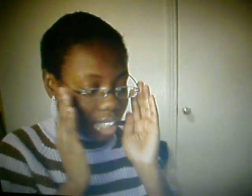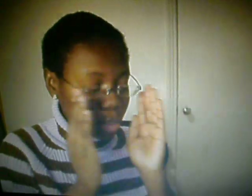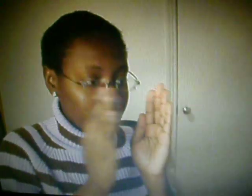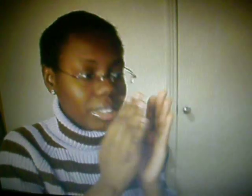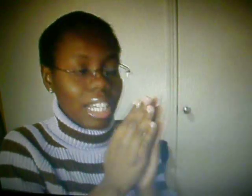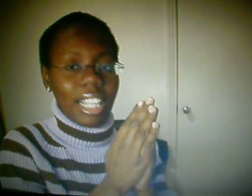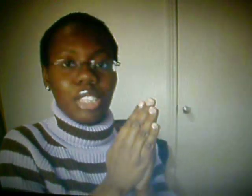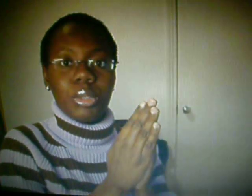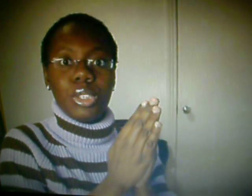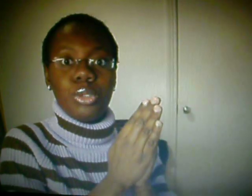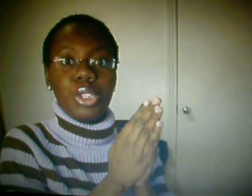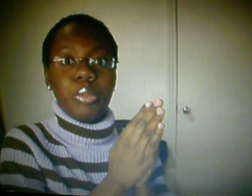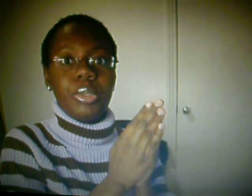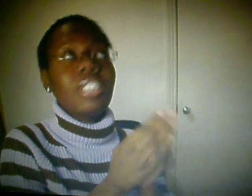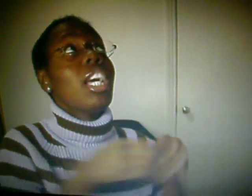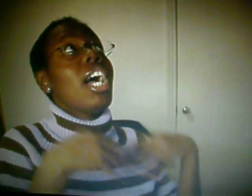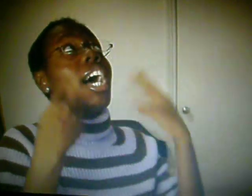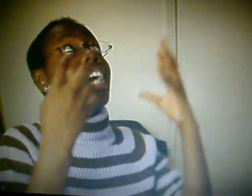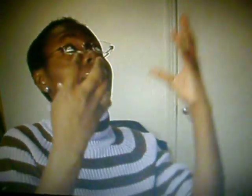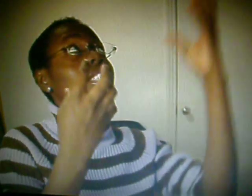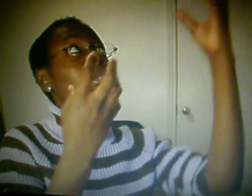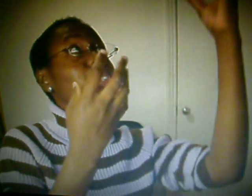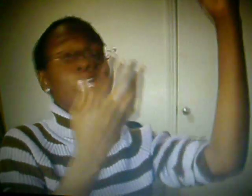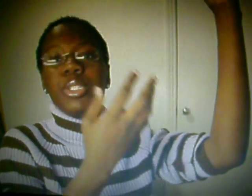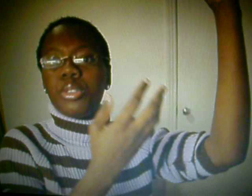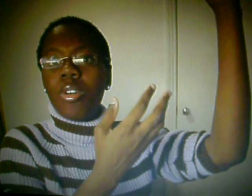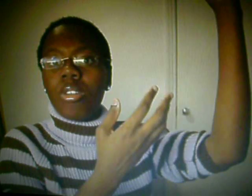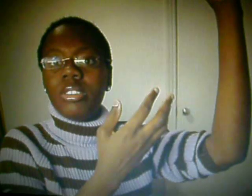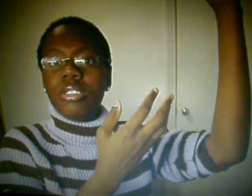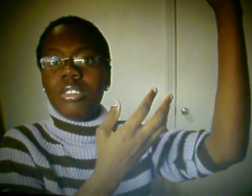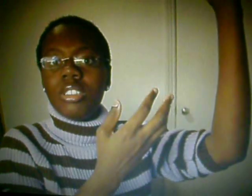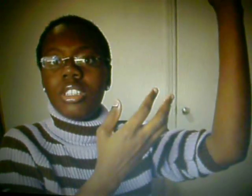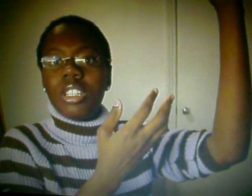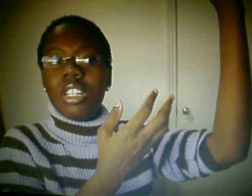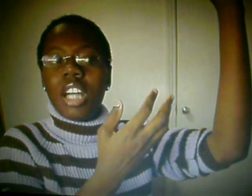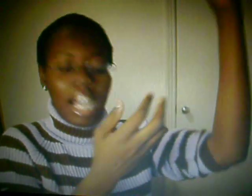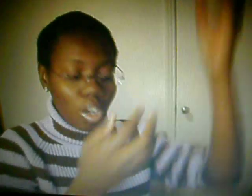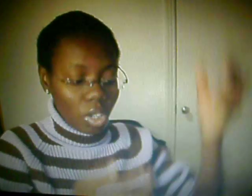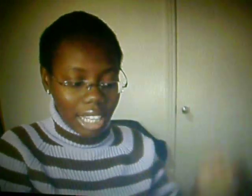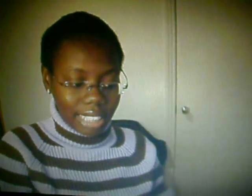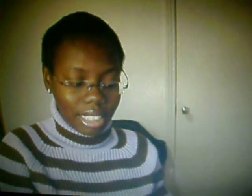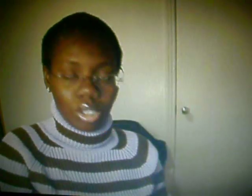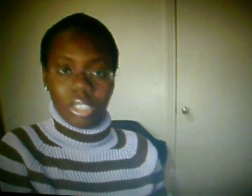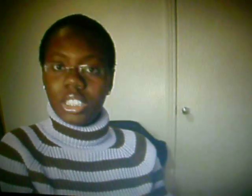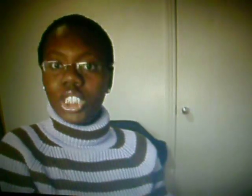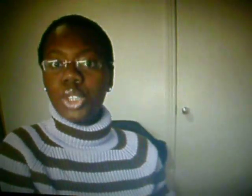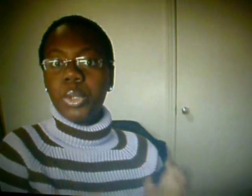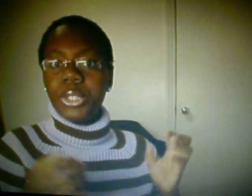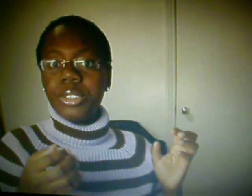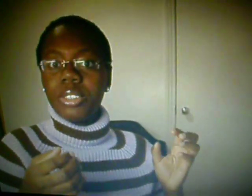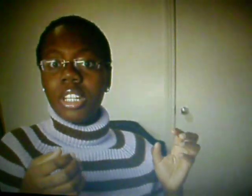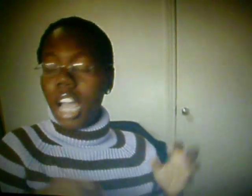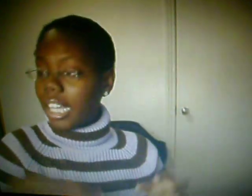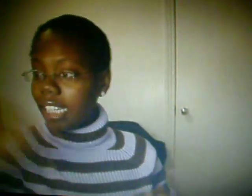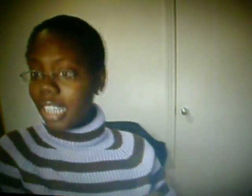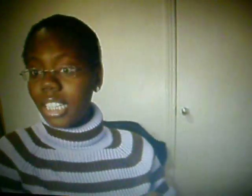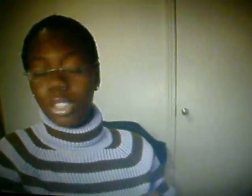spirit aligns with His own spirit. And we speak to God. And God answers us in His word. And He answers us